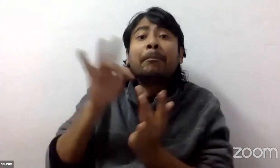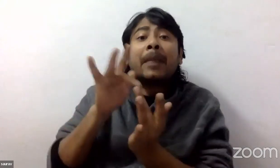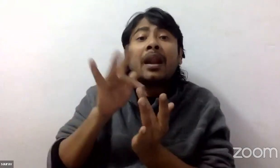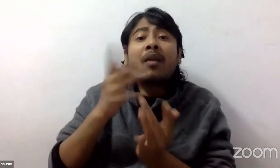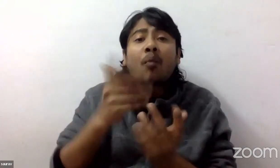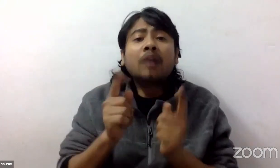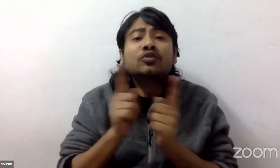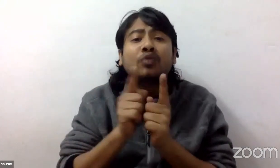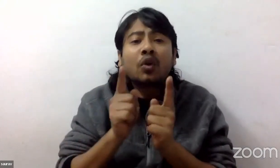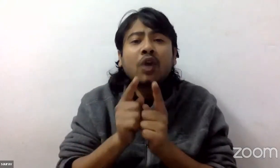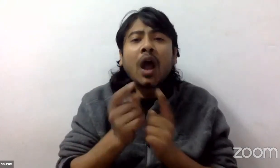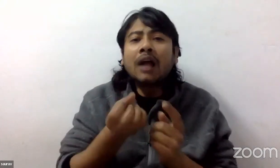but no grains.